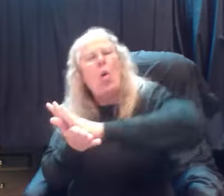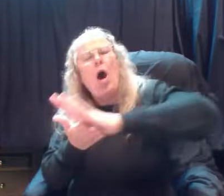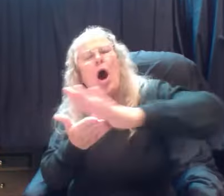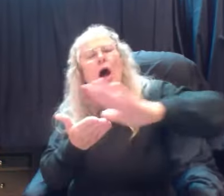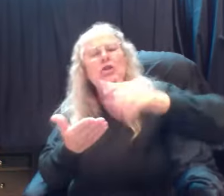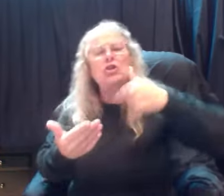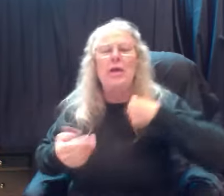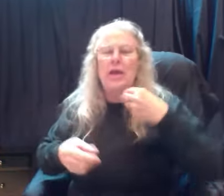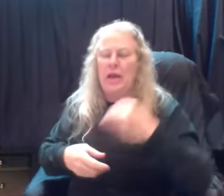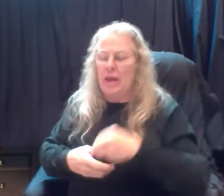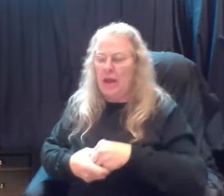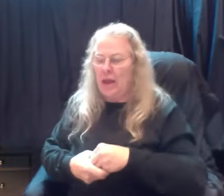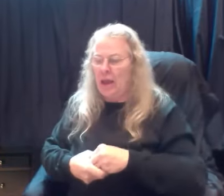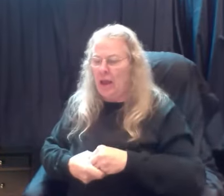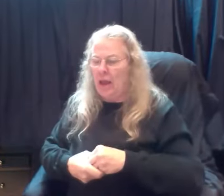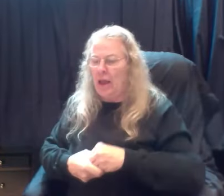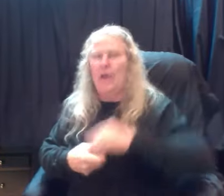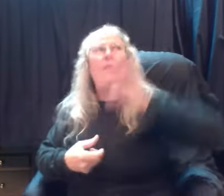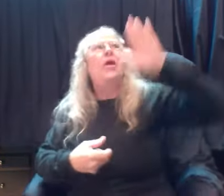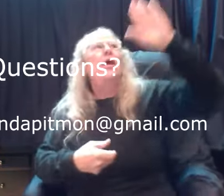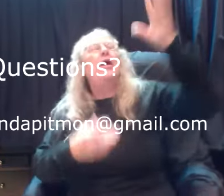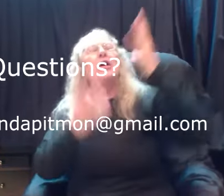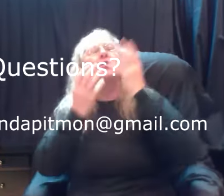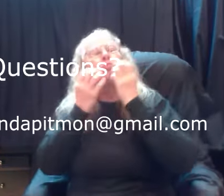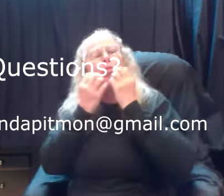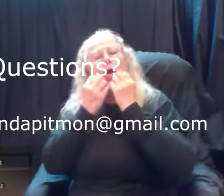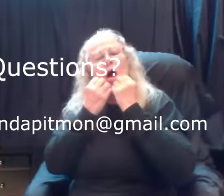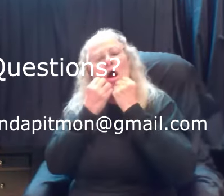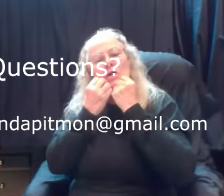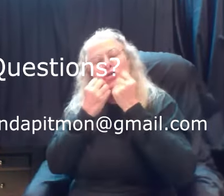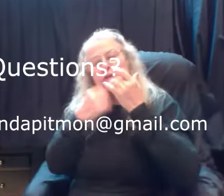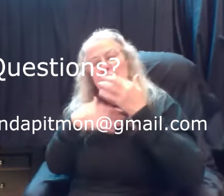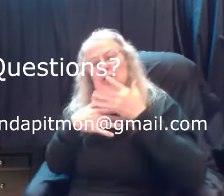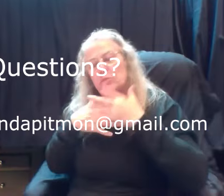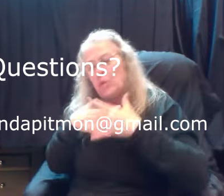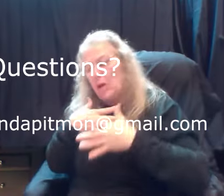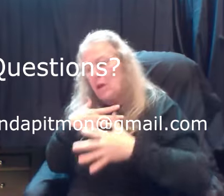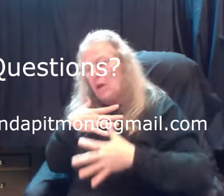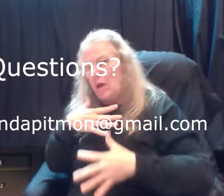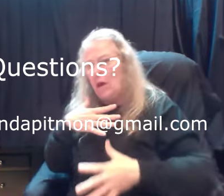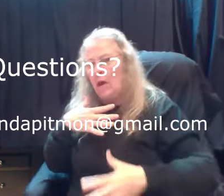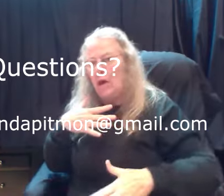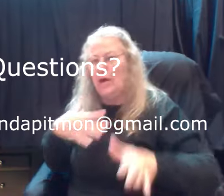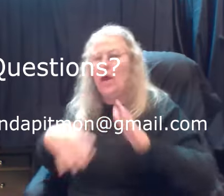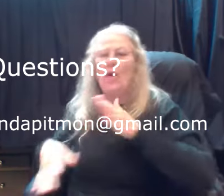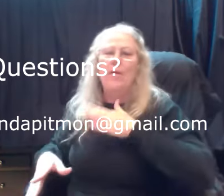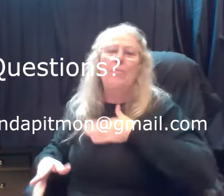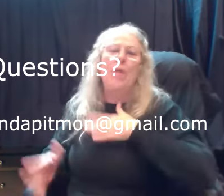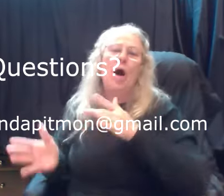wash me in his precious blood. My